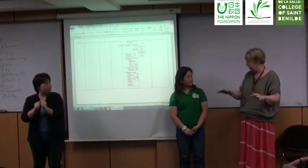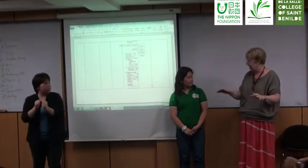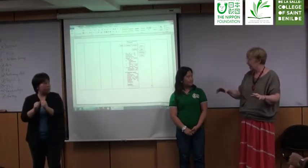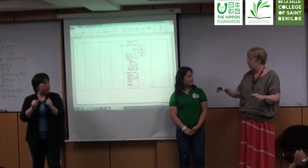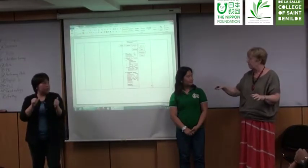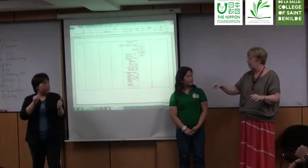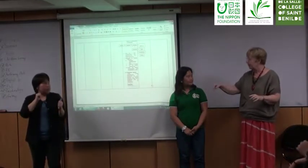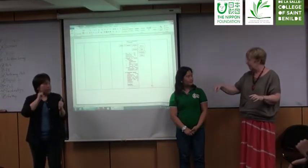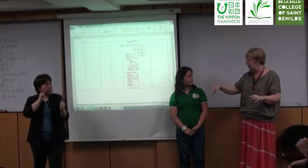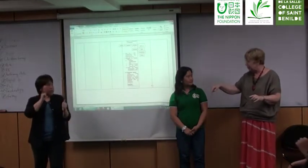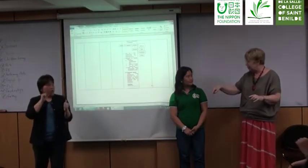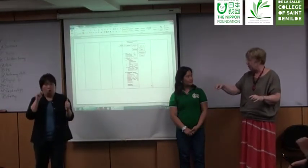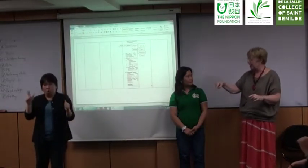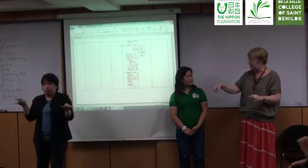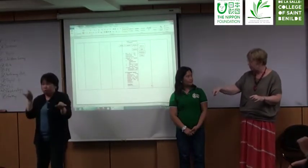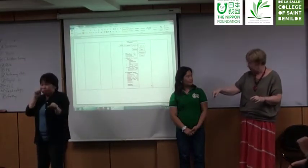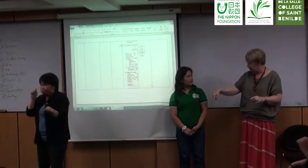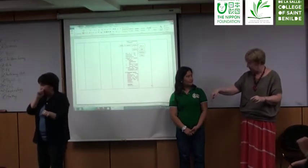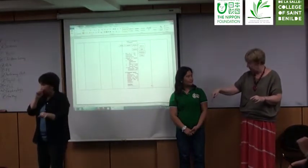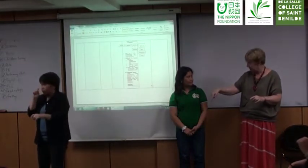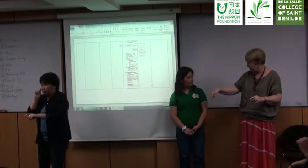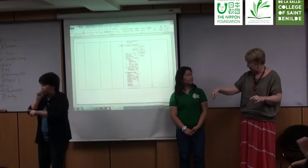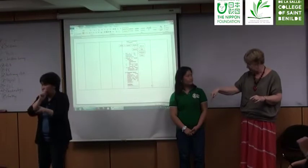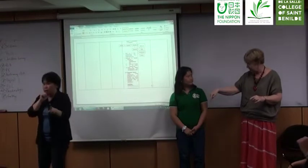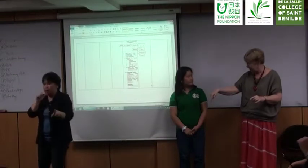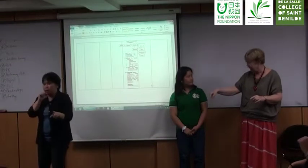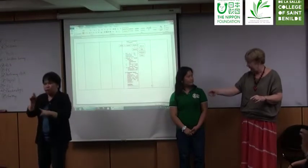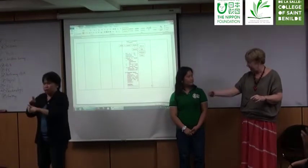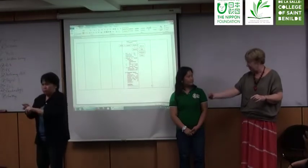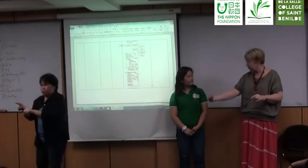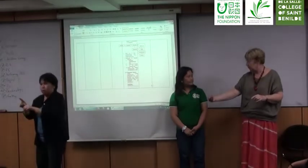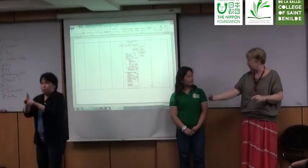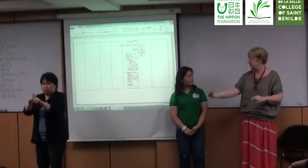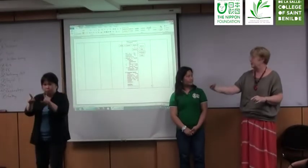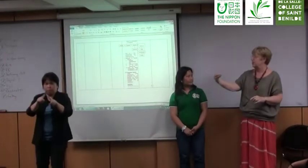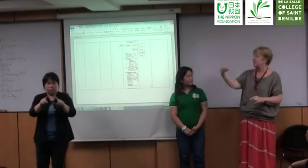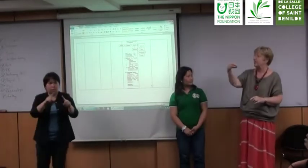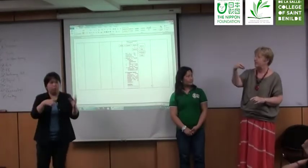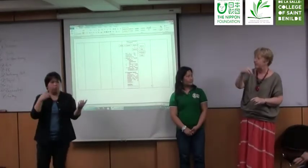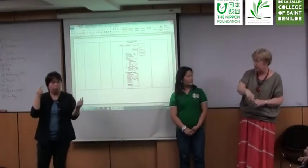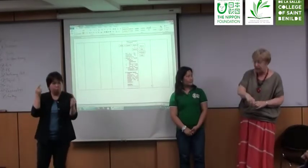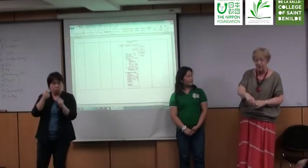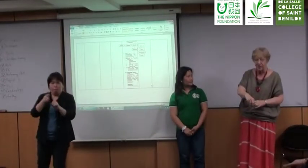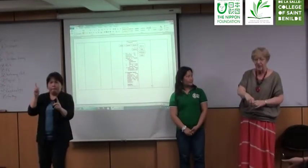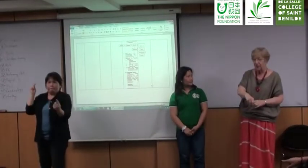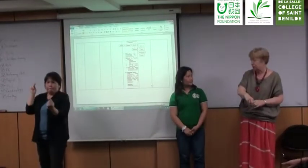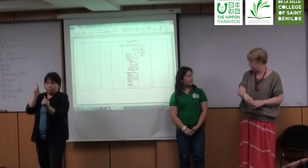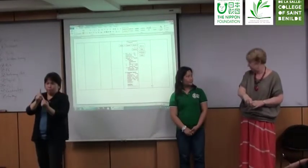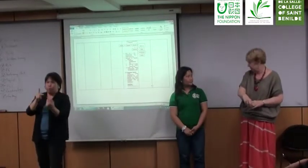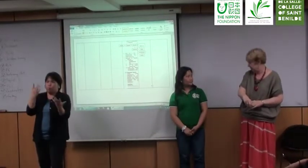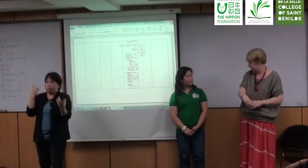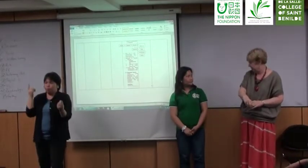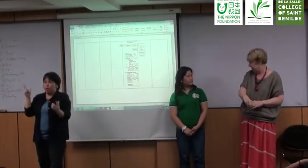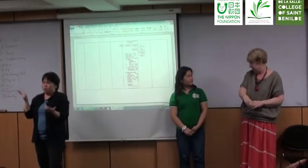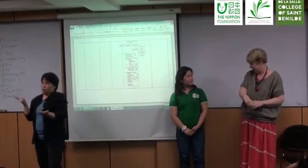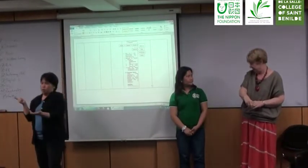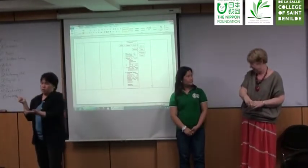everything, but each group has a purpose for doing that. The purpose is to give the information to the other